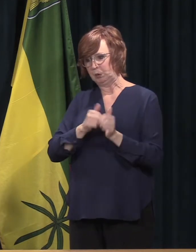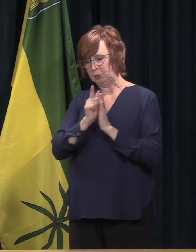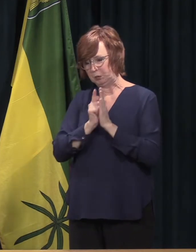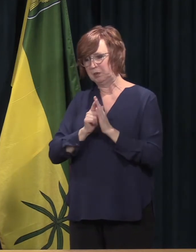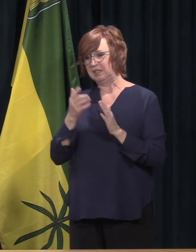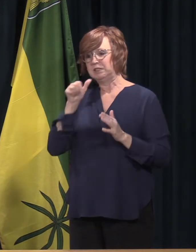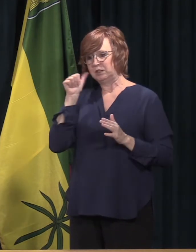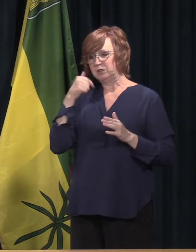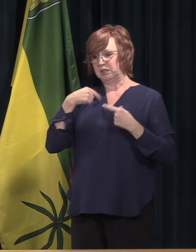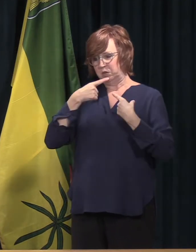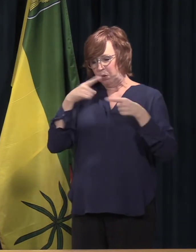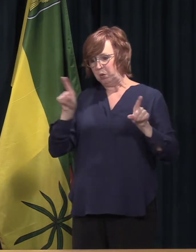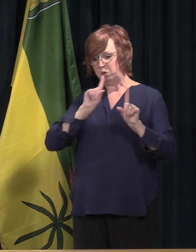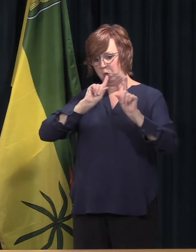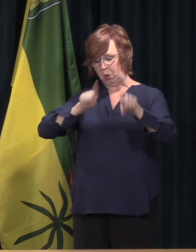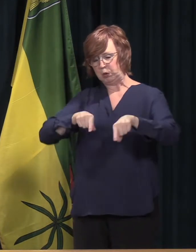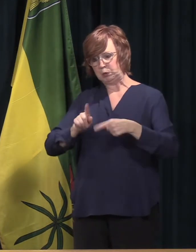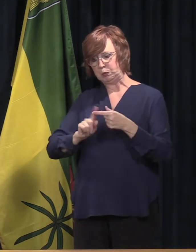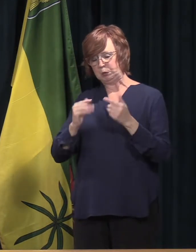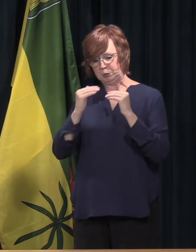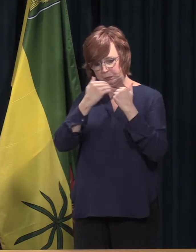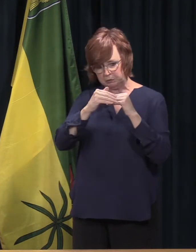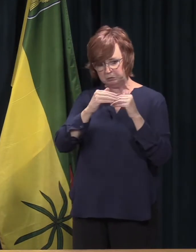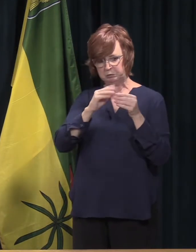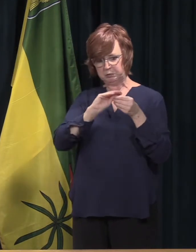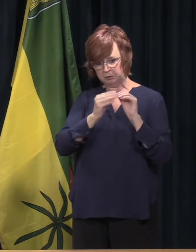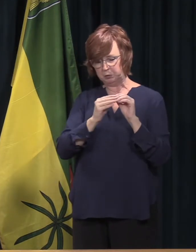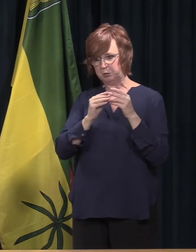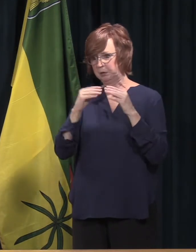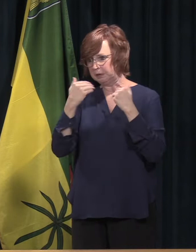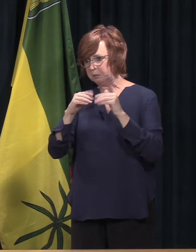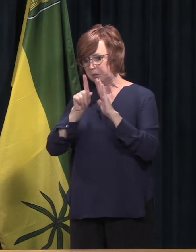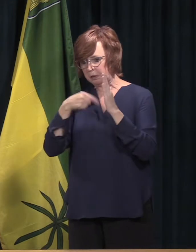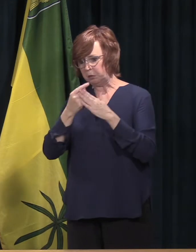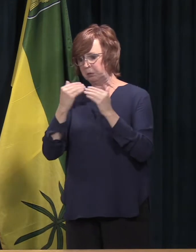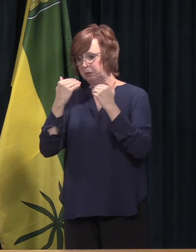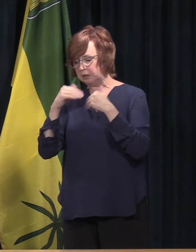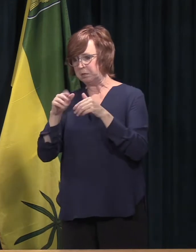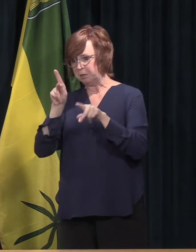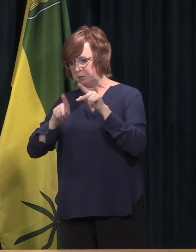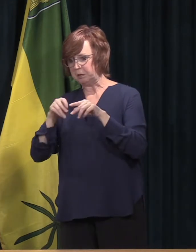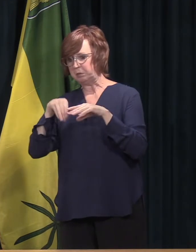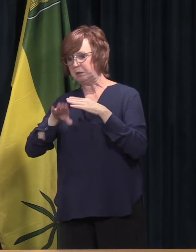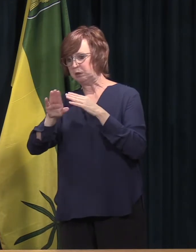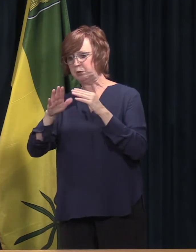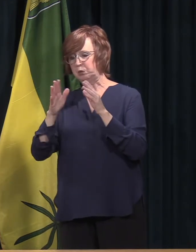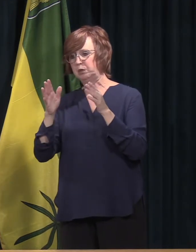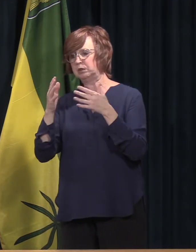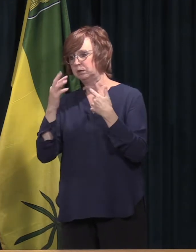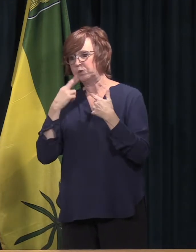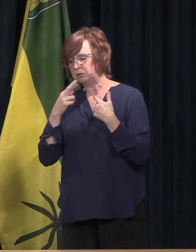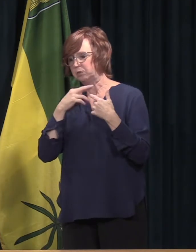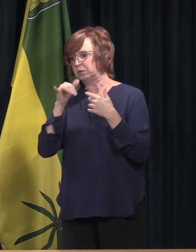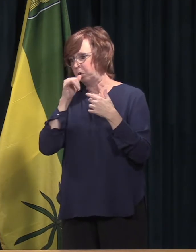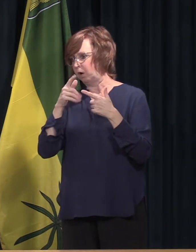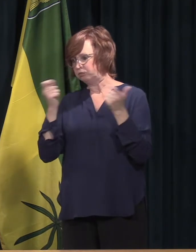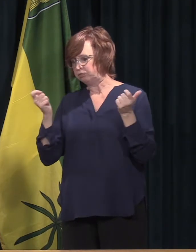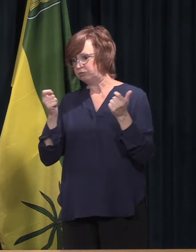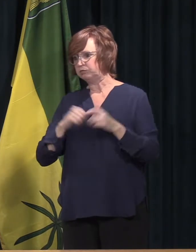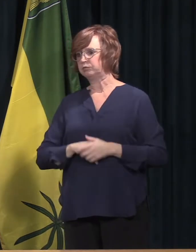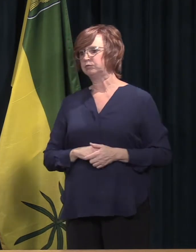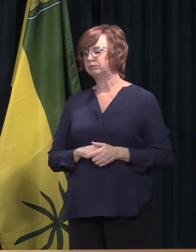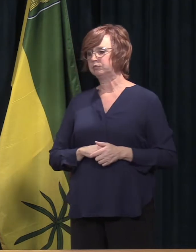declaration or the order, or to limit the amount of people who can be at that